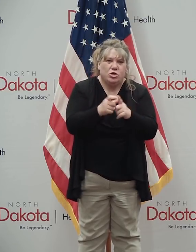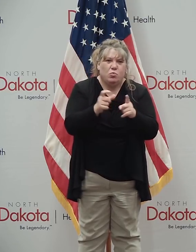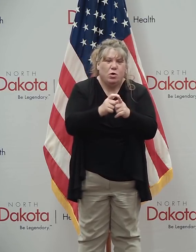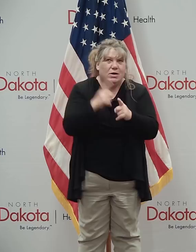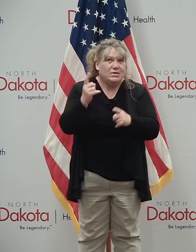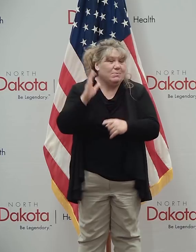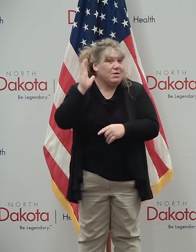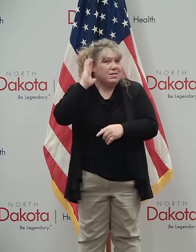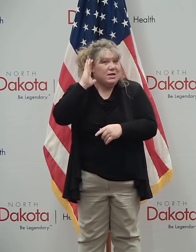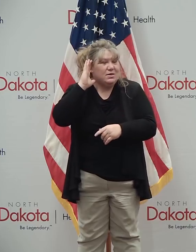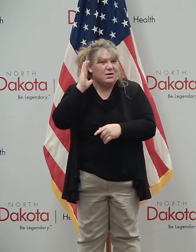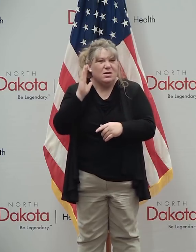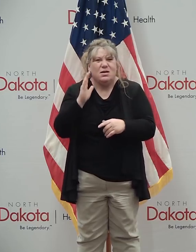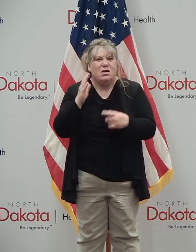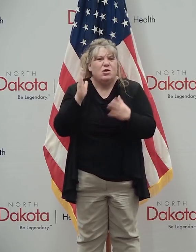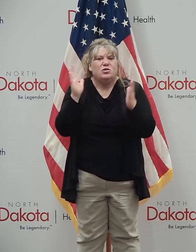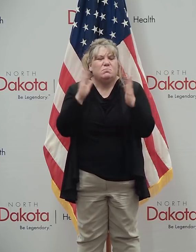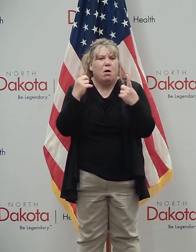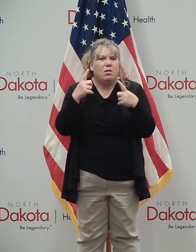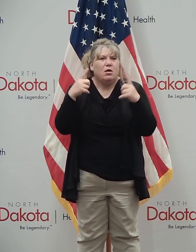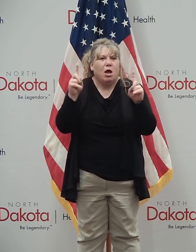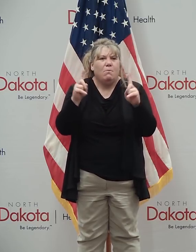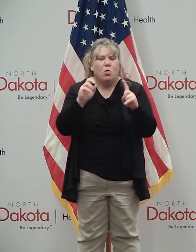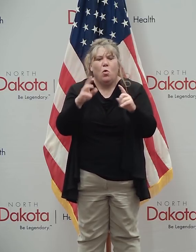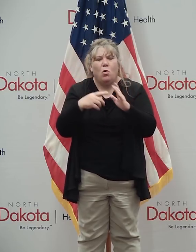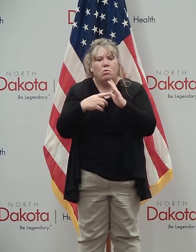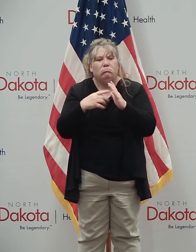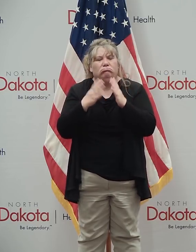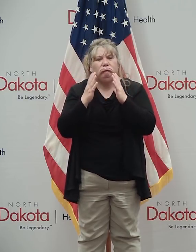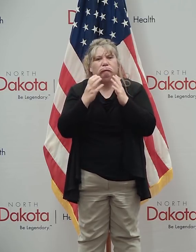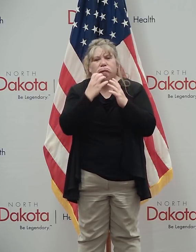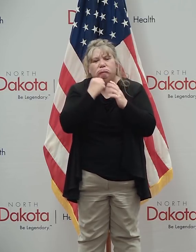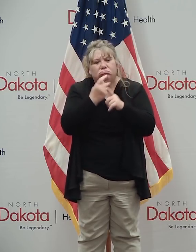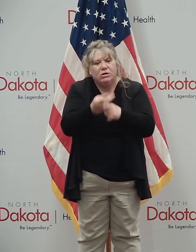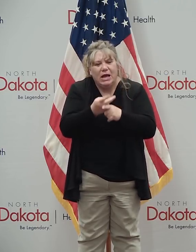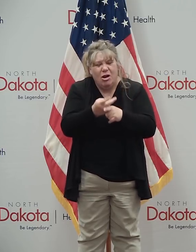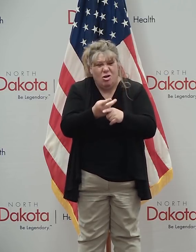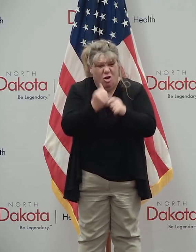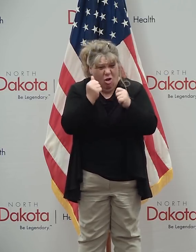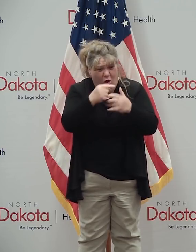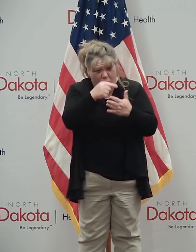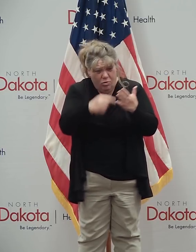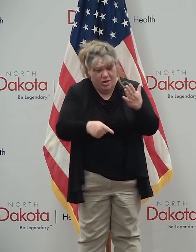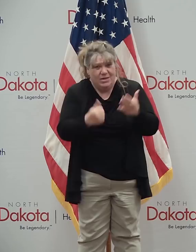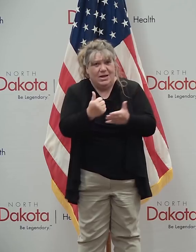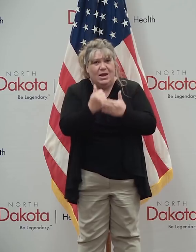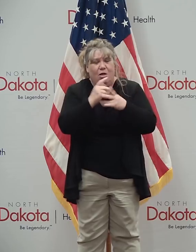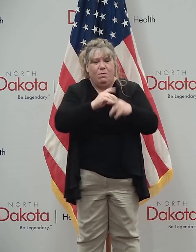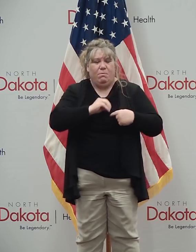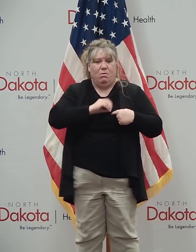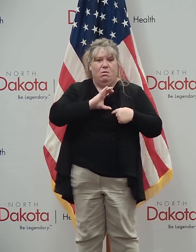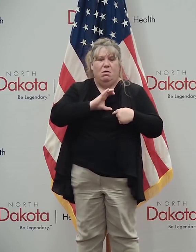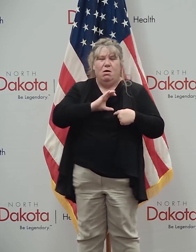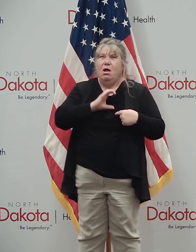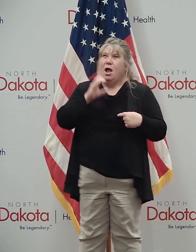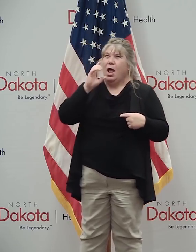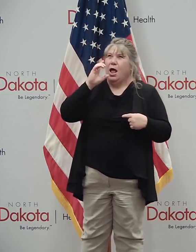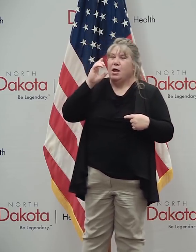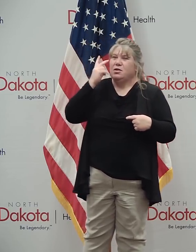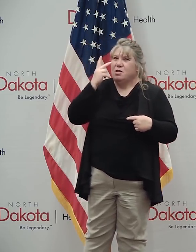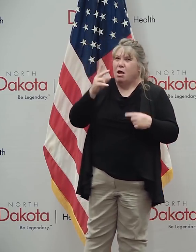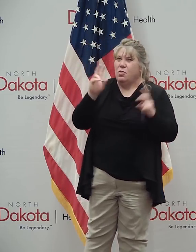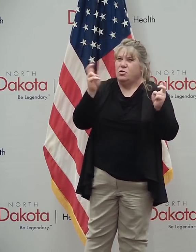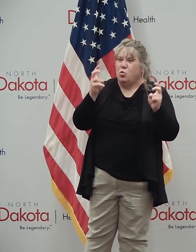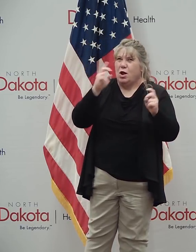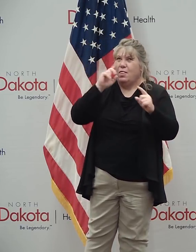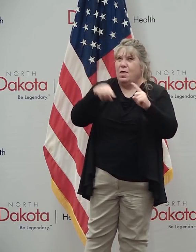the smallest act of caring, all of which have the potential to turn a life around. When I saw this quote, I thought about nurses, because in addition to